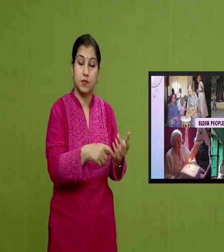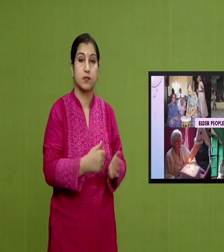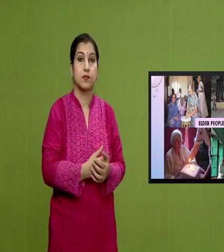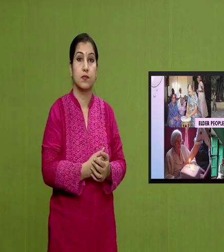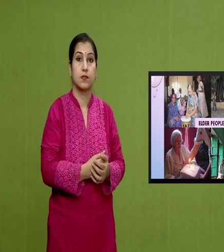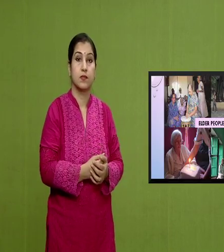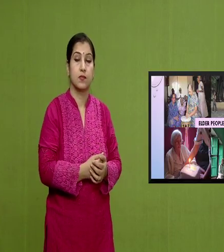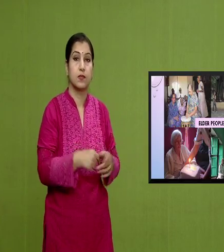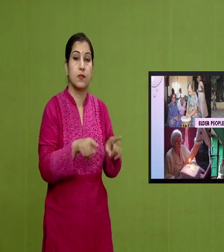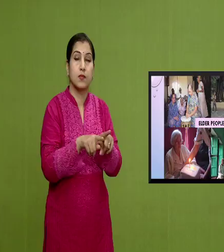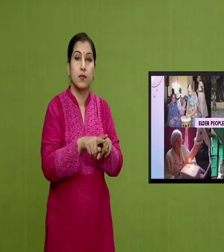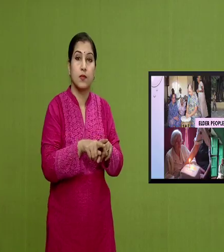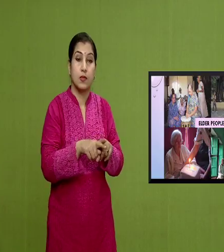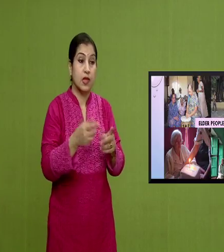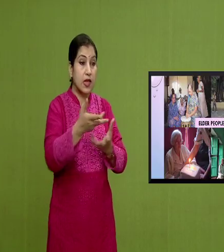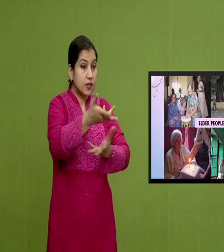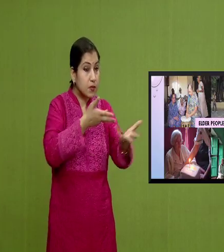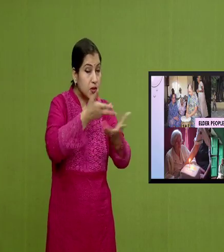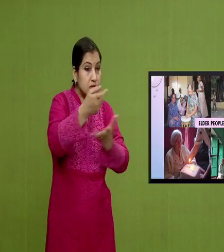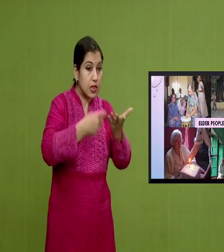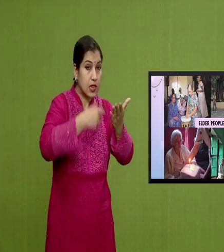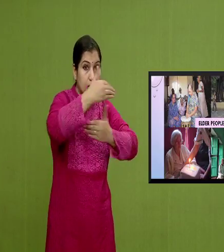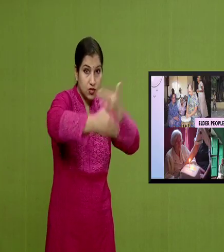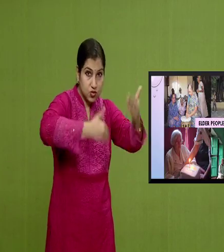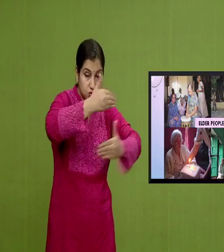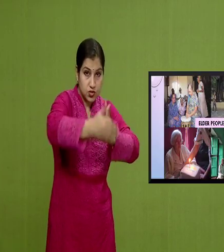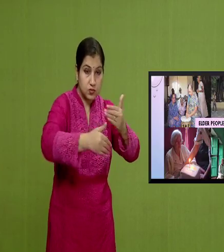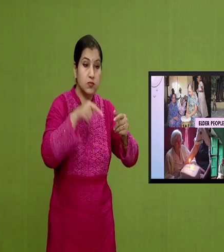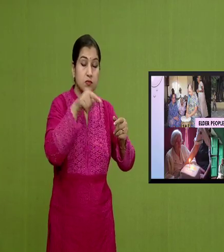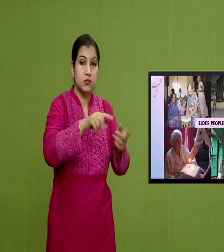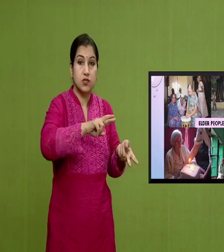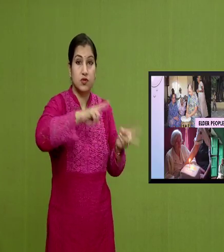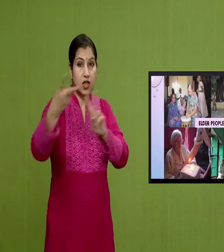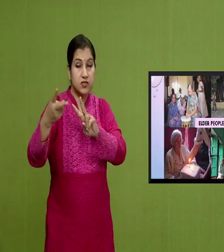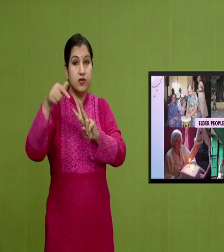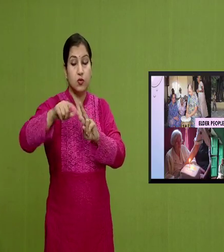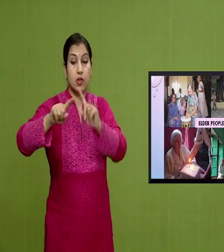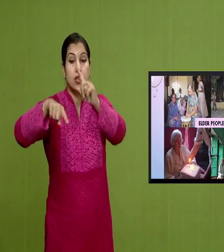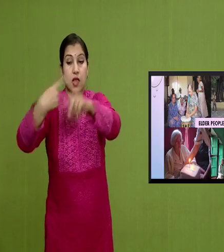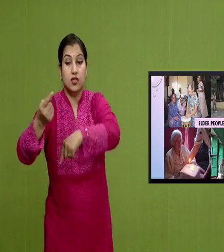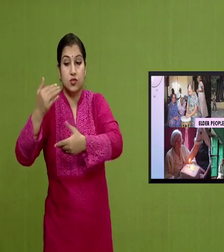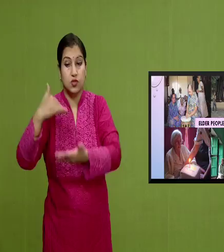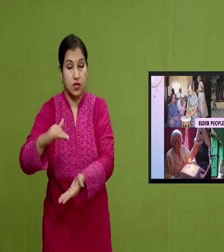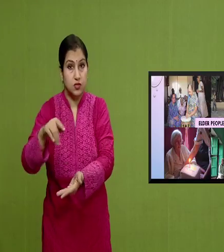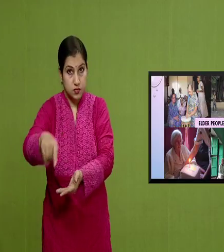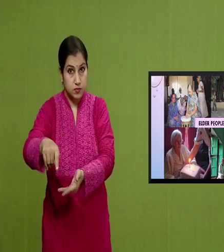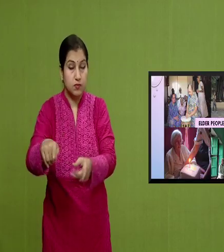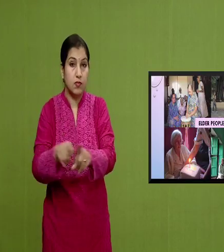effective interpersonal relationship which are transferred to next generation and forms